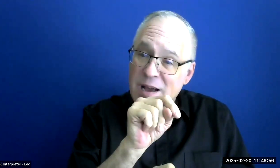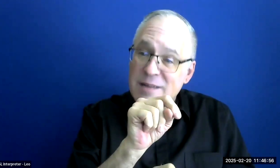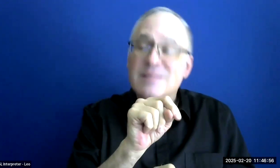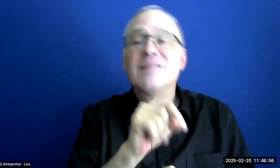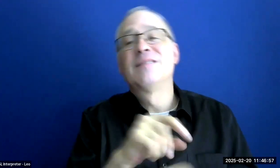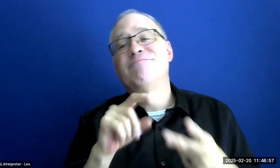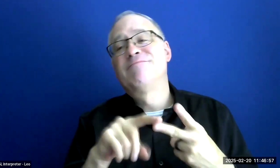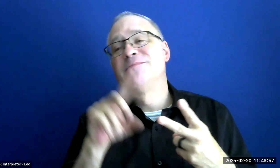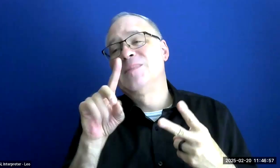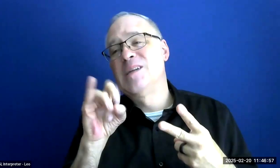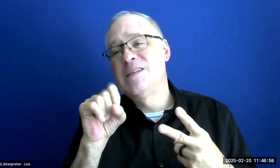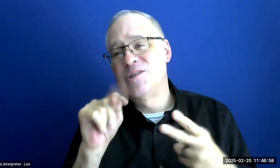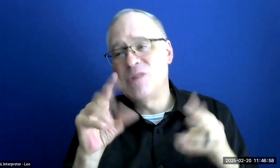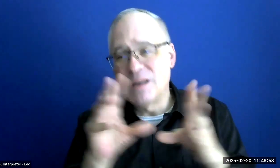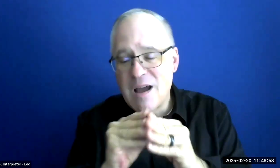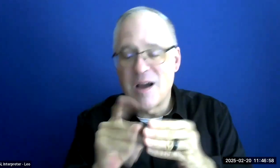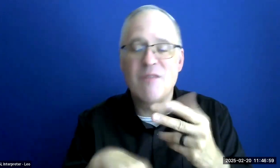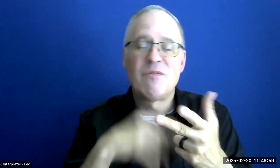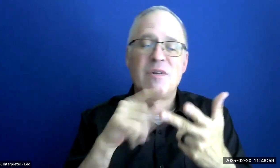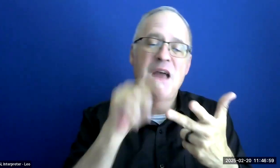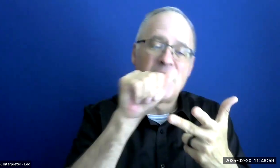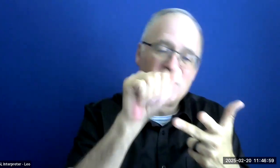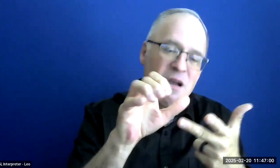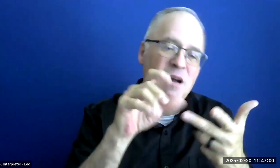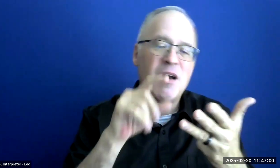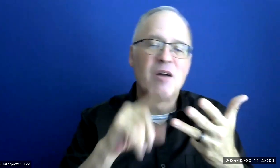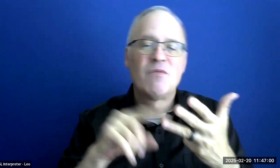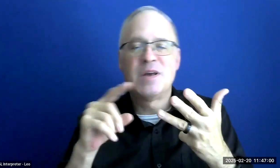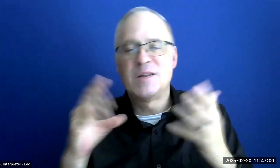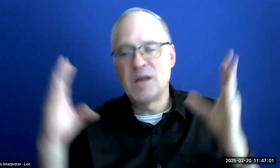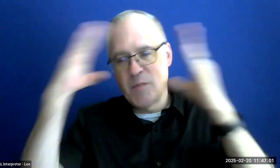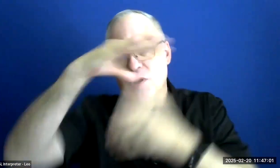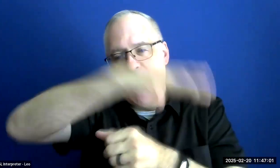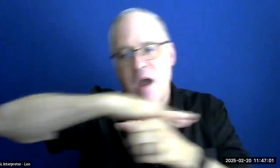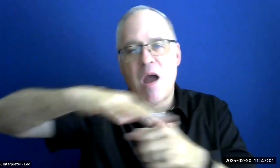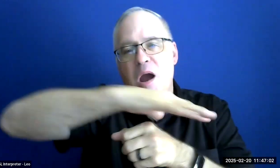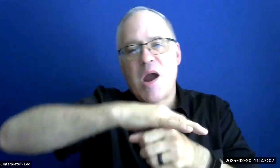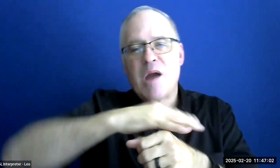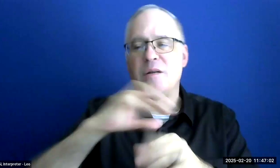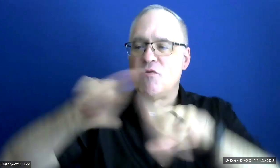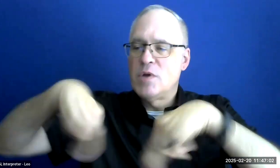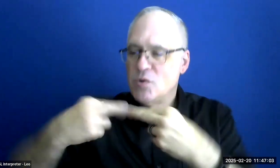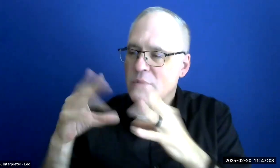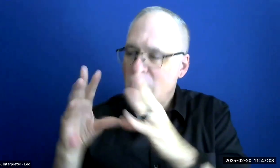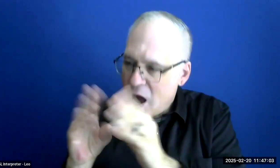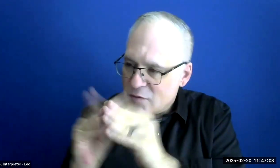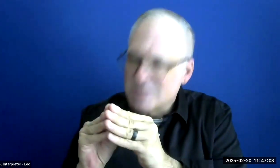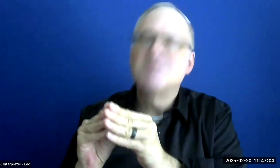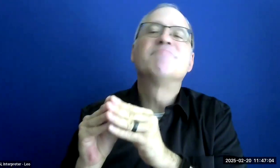District conferences, annual conferences, Episcopal areas, regional conferences, and so on.